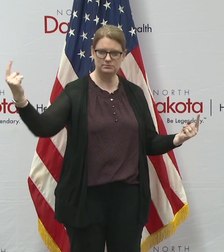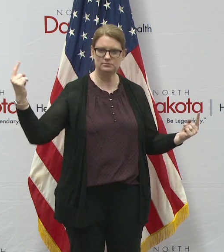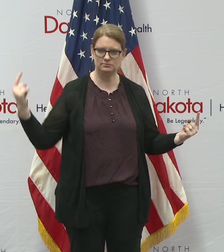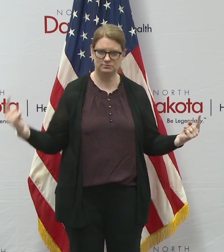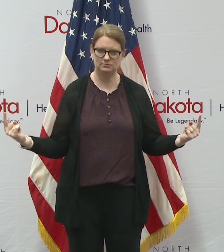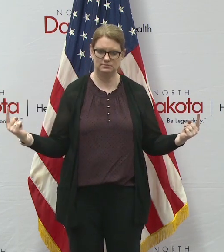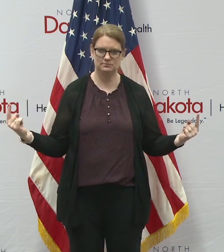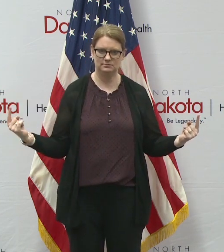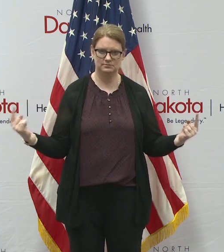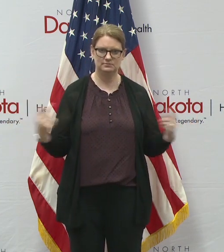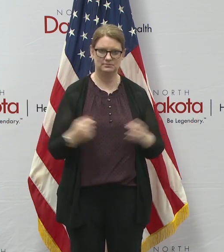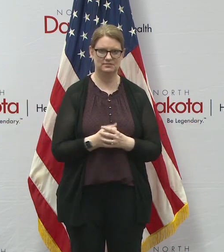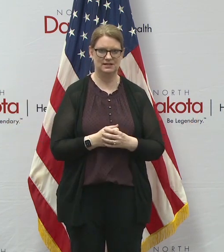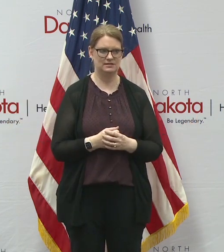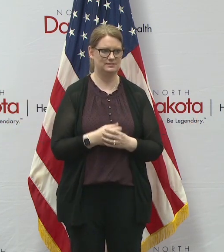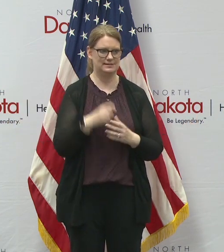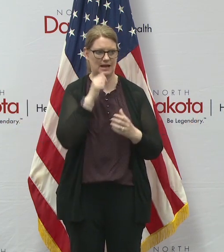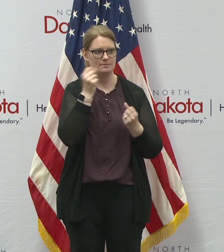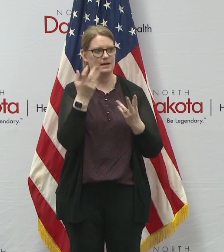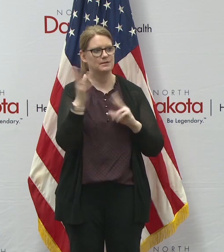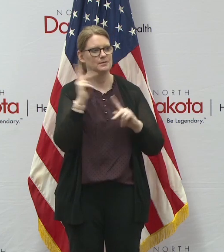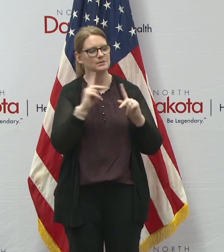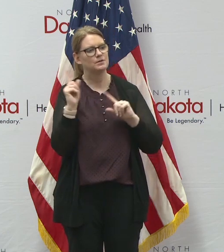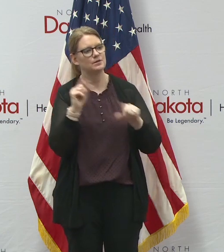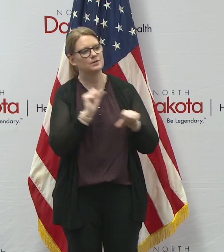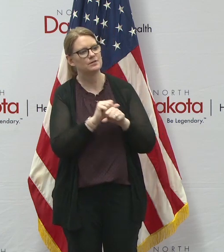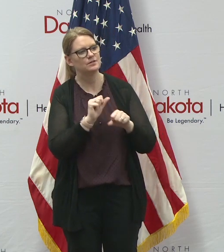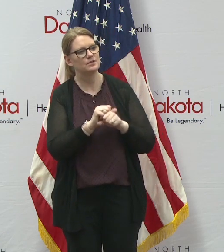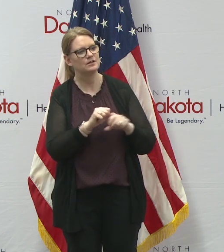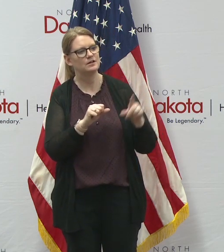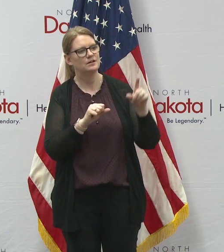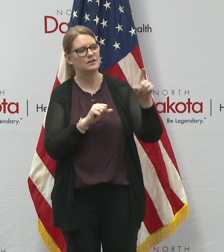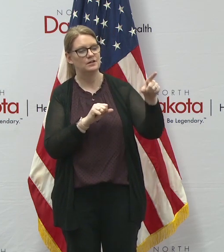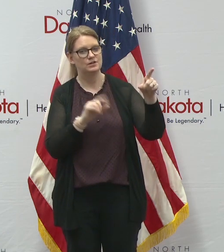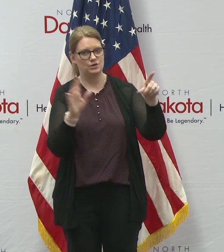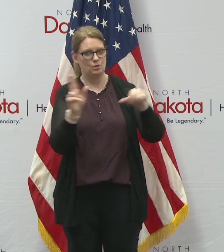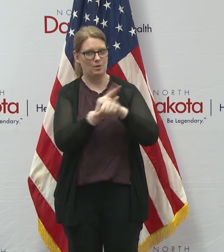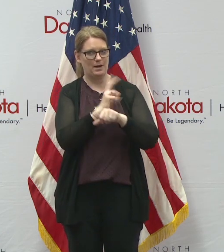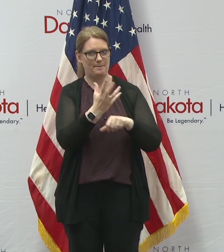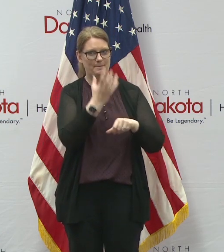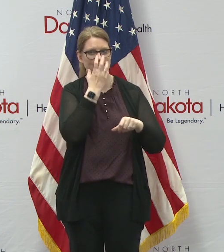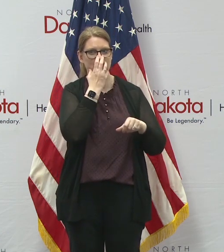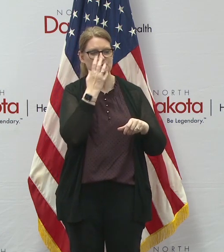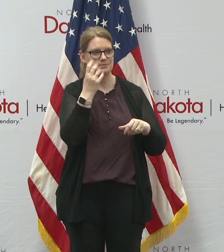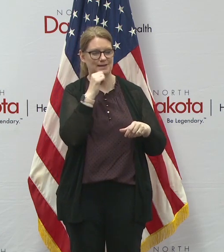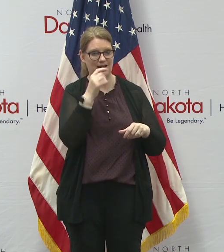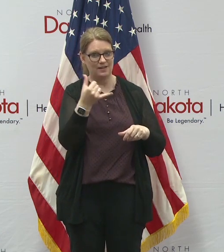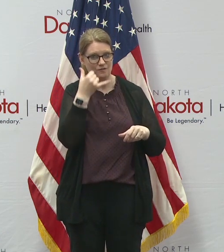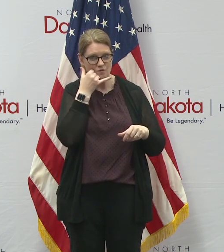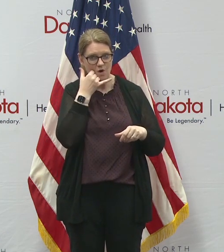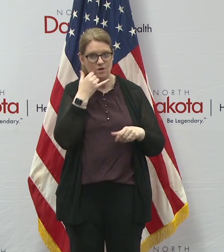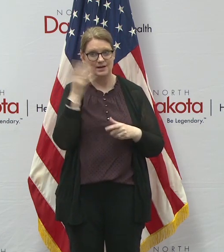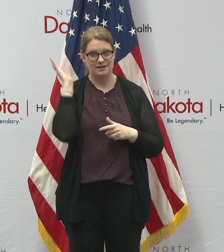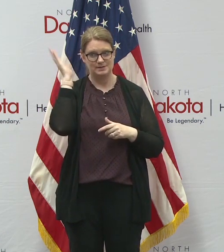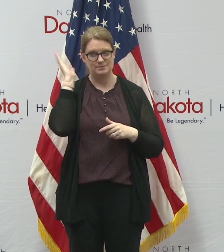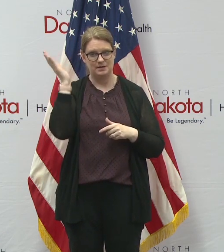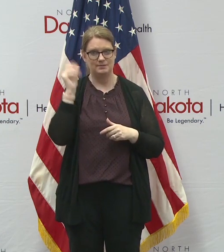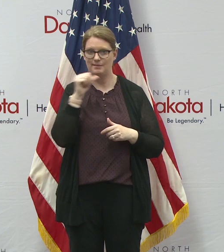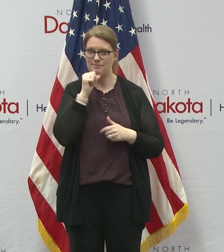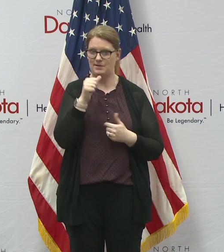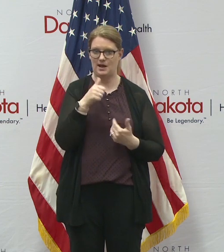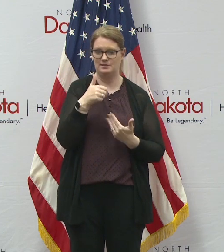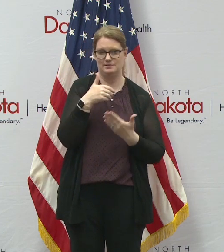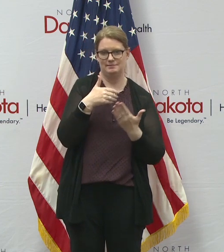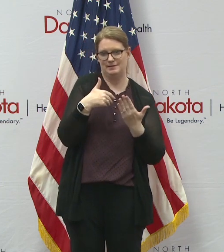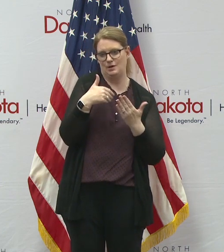facility with very few people coming to work. You wear a mask when you're not on the phone or speaking to people? When I'm not on the phone and not speaking to people, then I'm not around people.